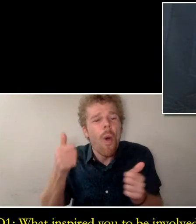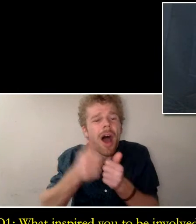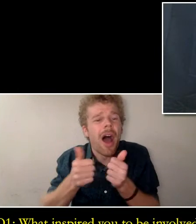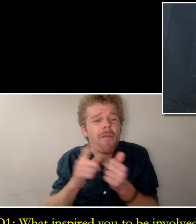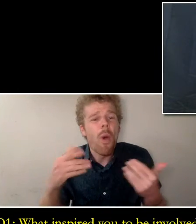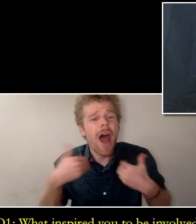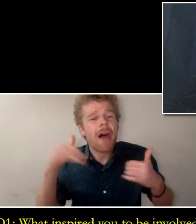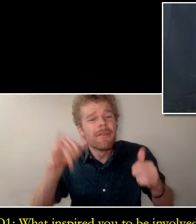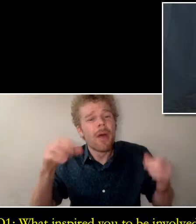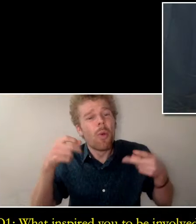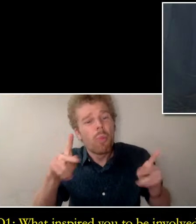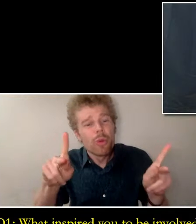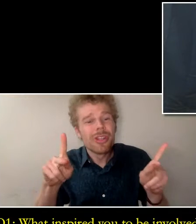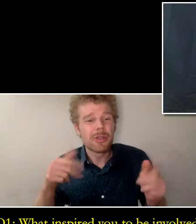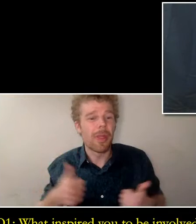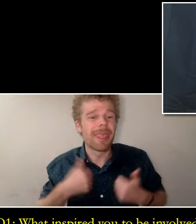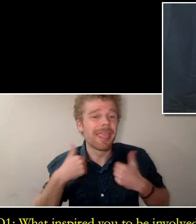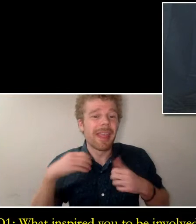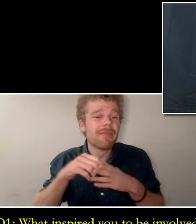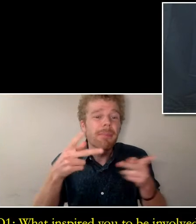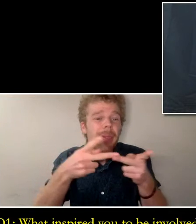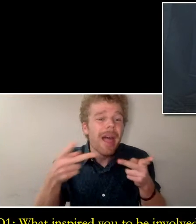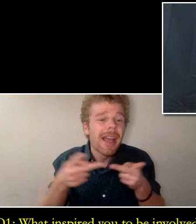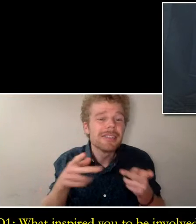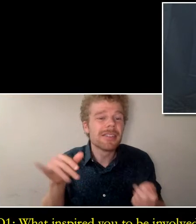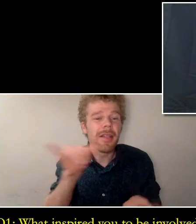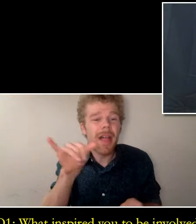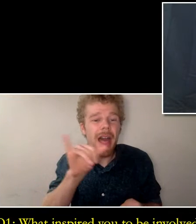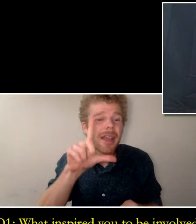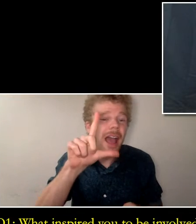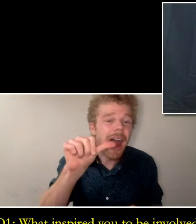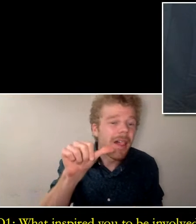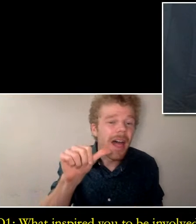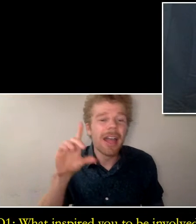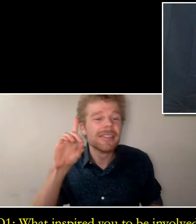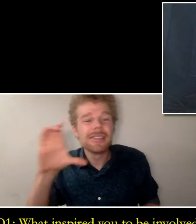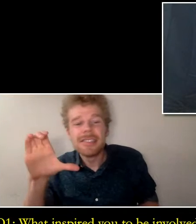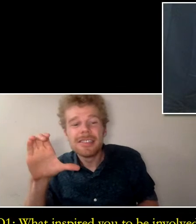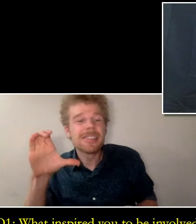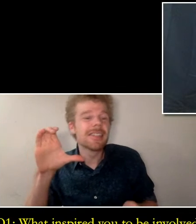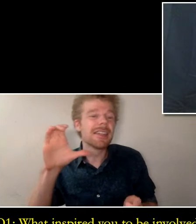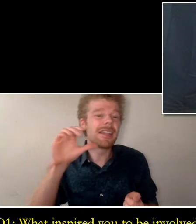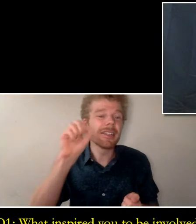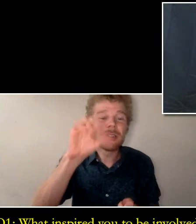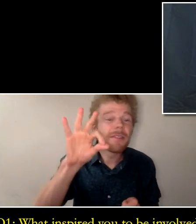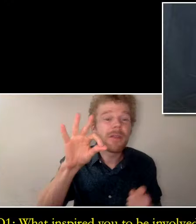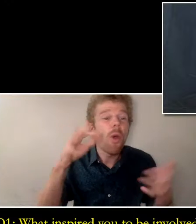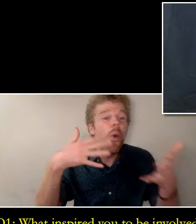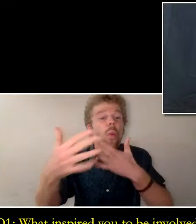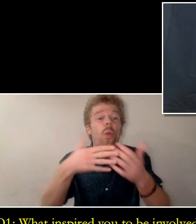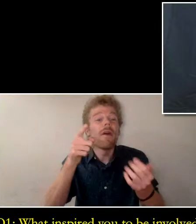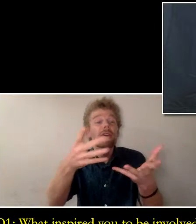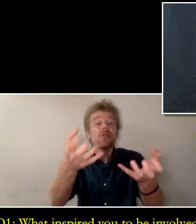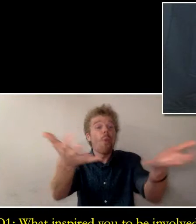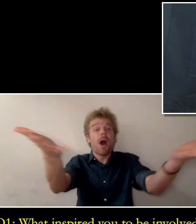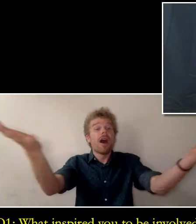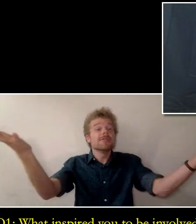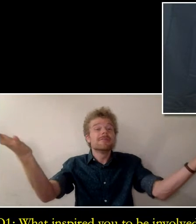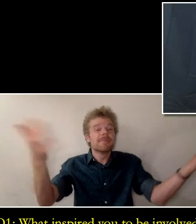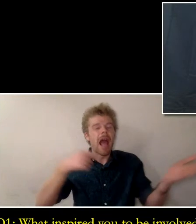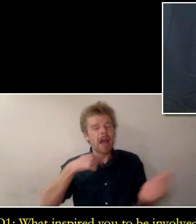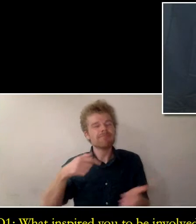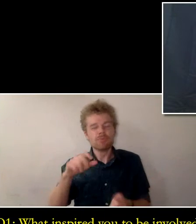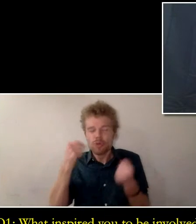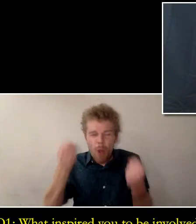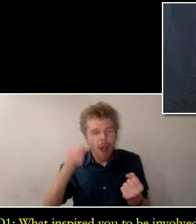are a lot more open-minded. And I fell in love with DC. But I want everyone to have that opportunity